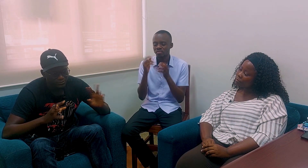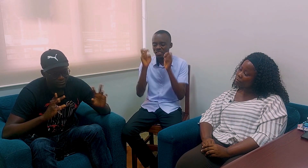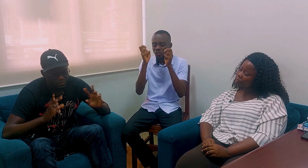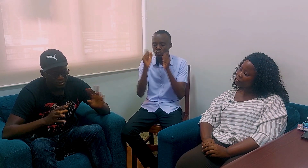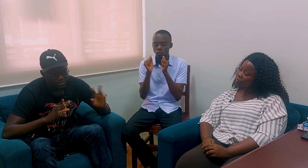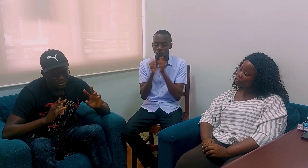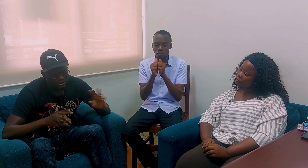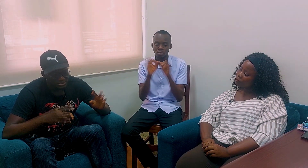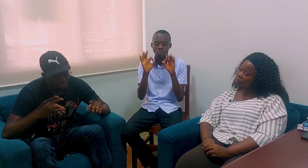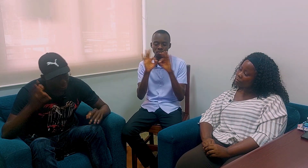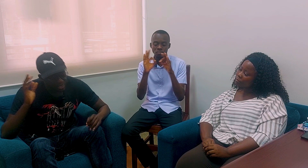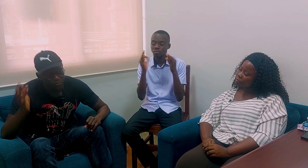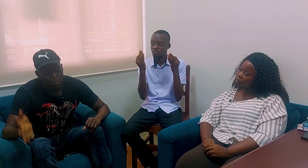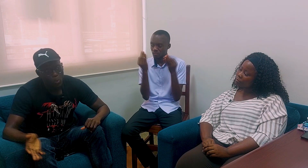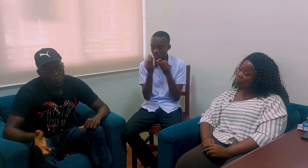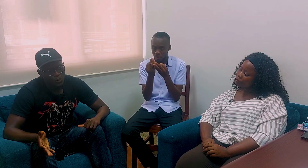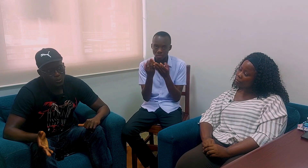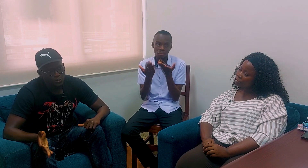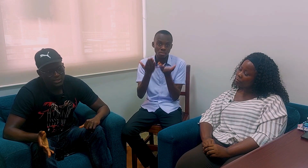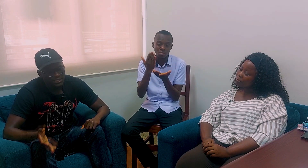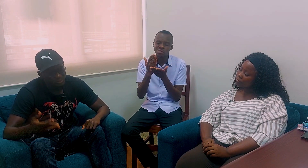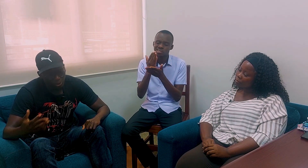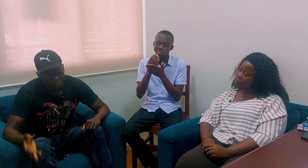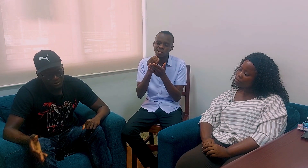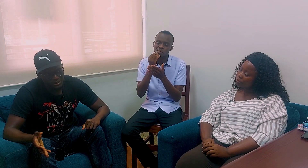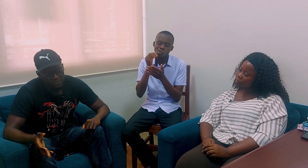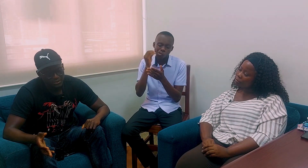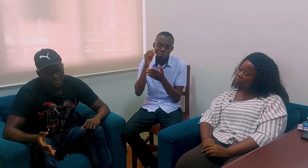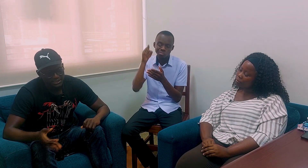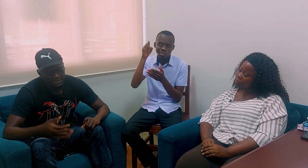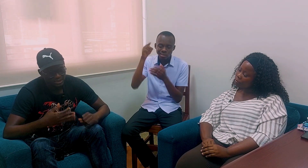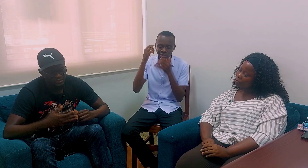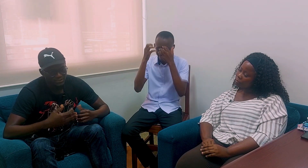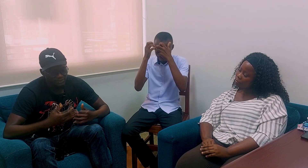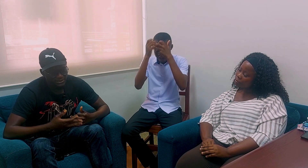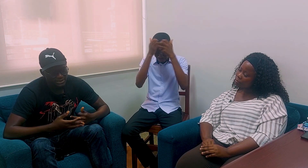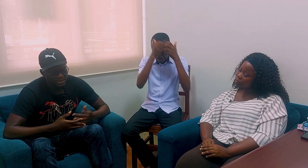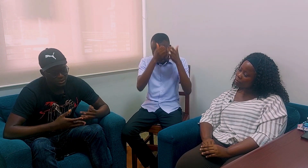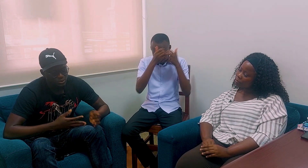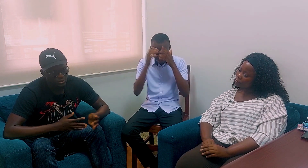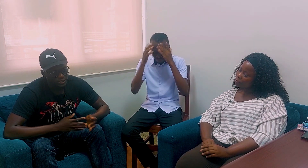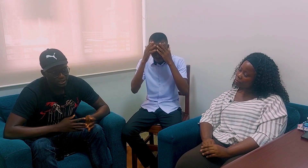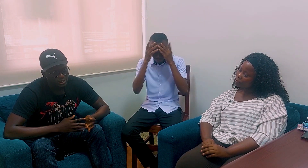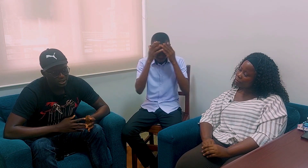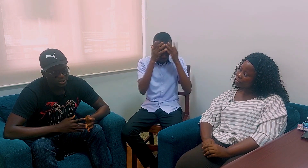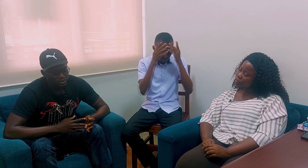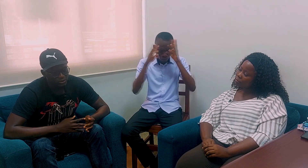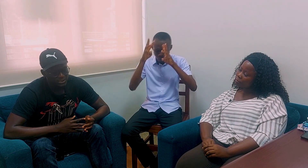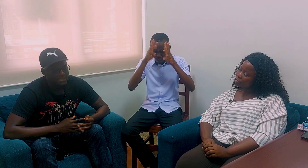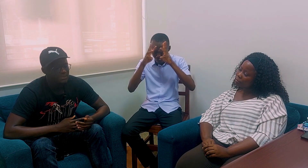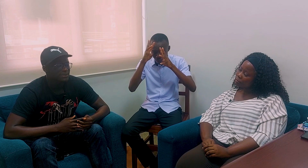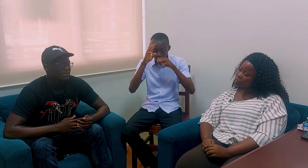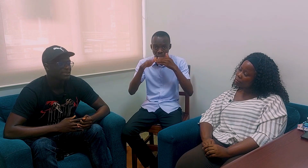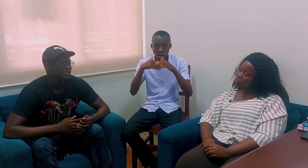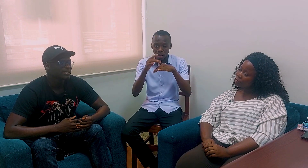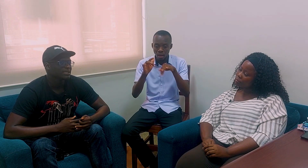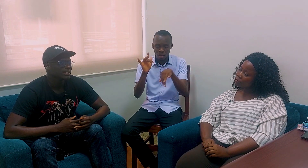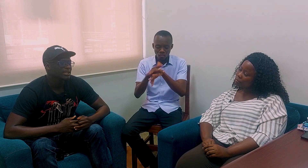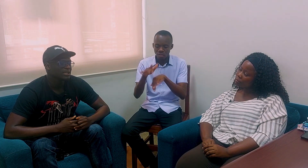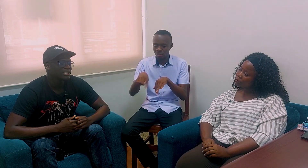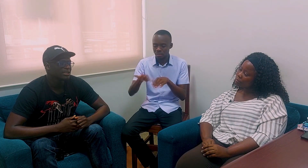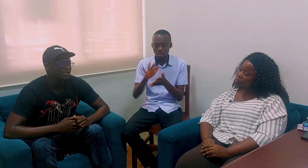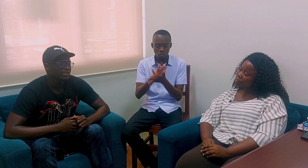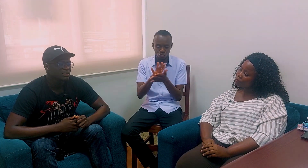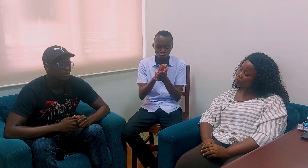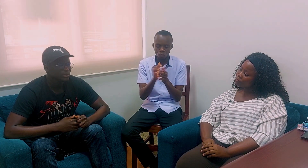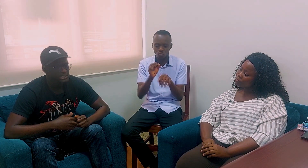of something from home that's bothering them and has come to affect their schoolwork, whether it's